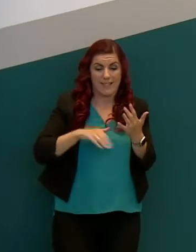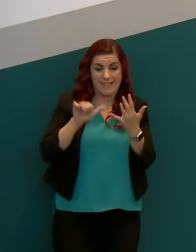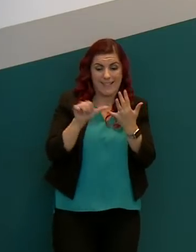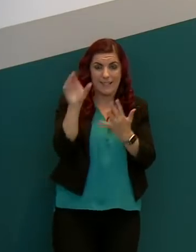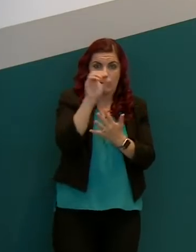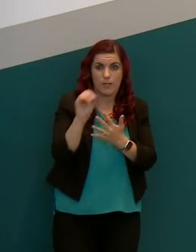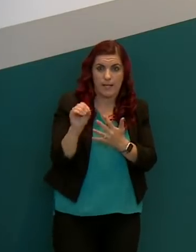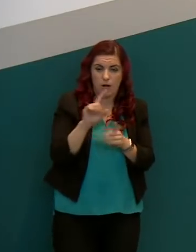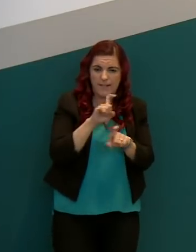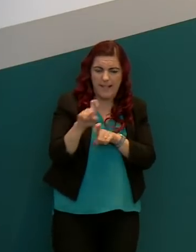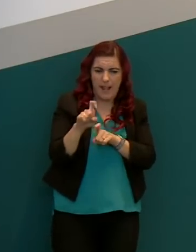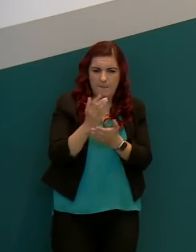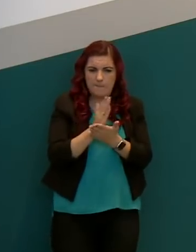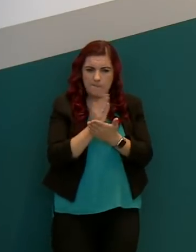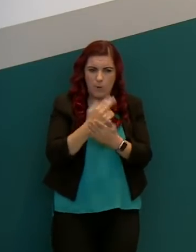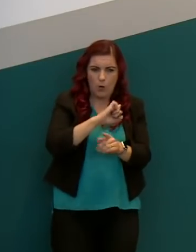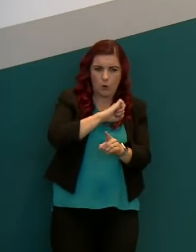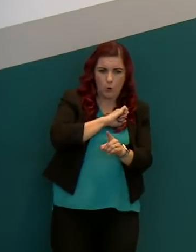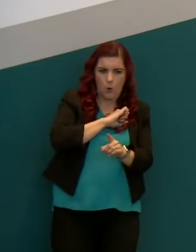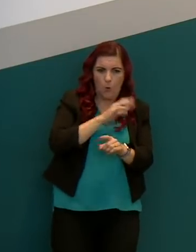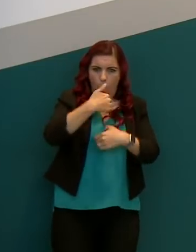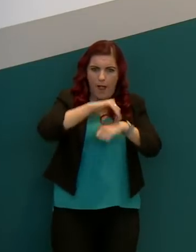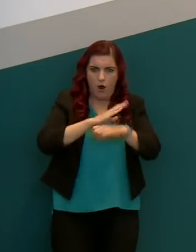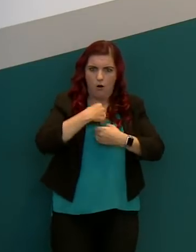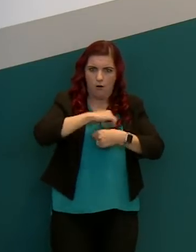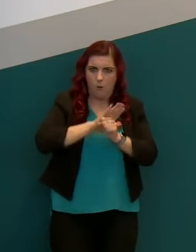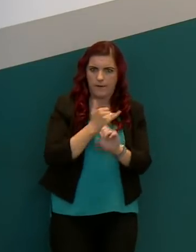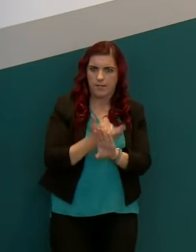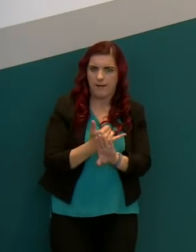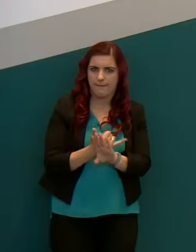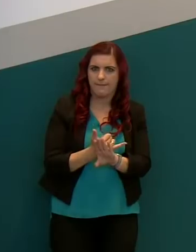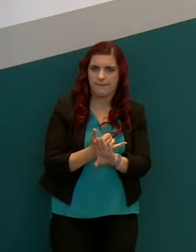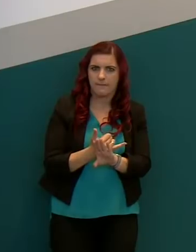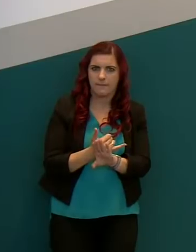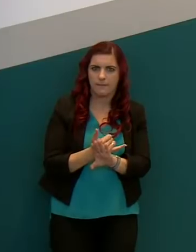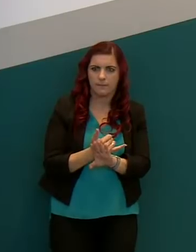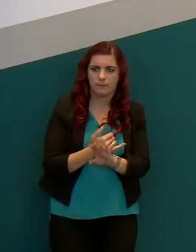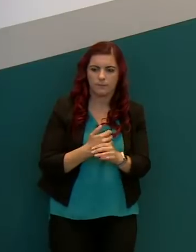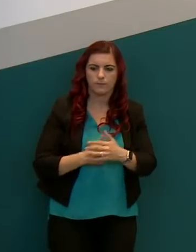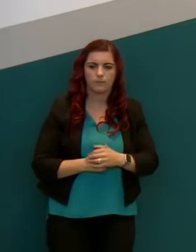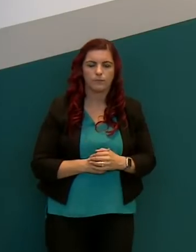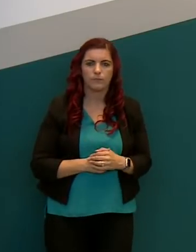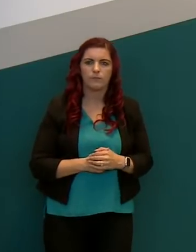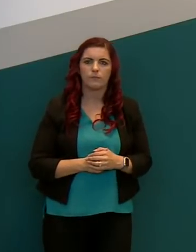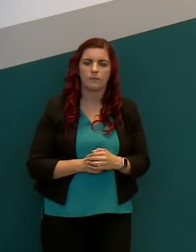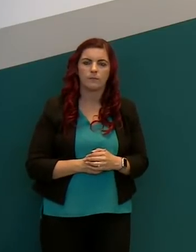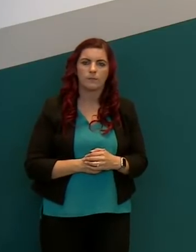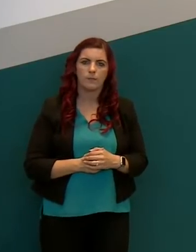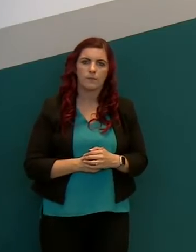cases remain under investigation or assigned possible community transmission.